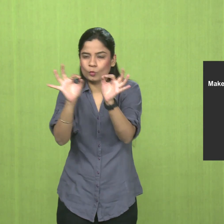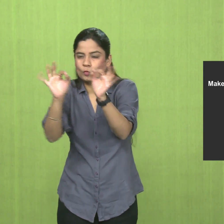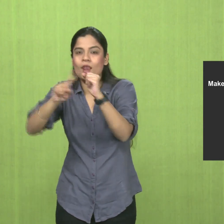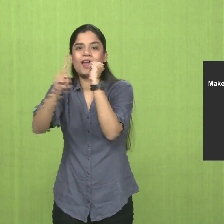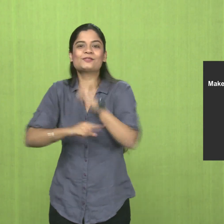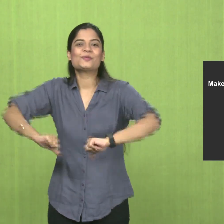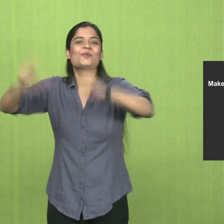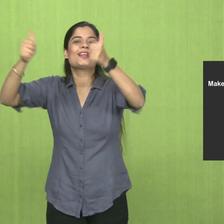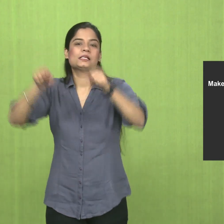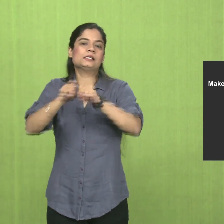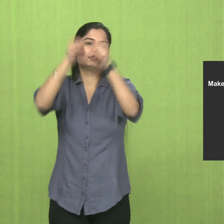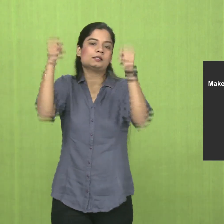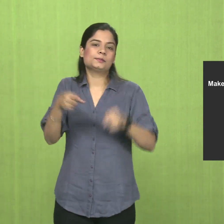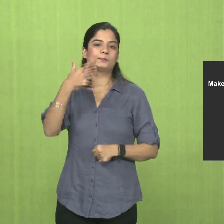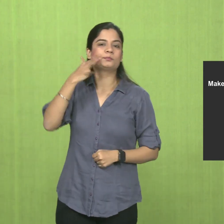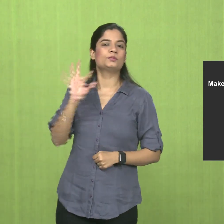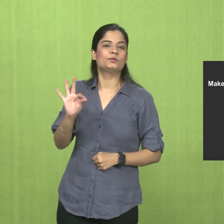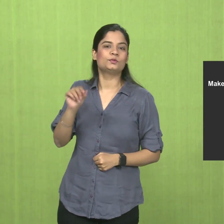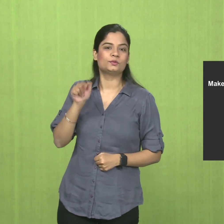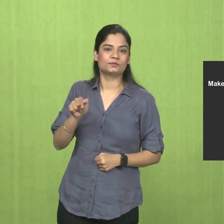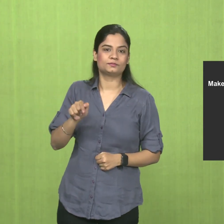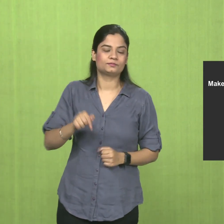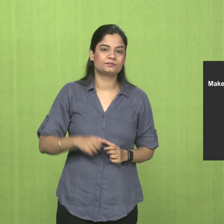more chances of getting confused and not being able to reach your goal.